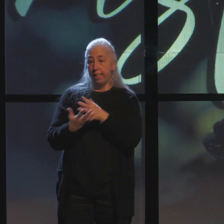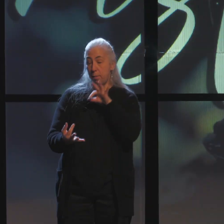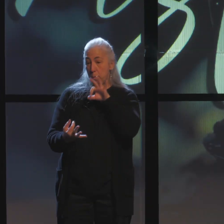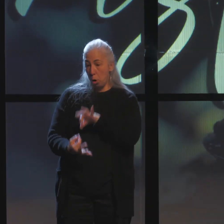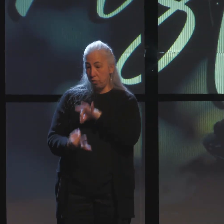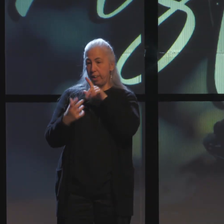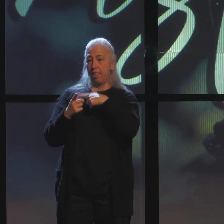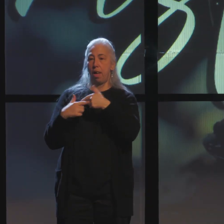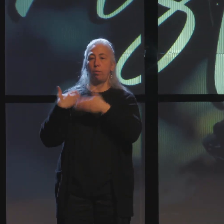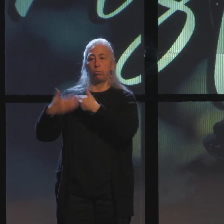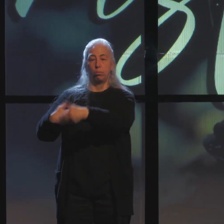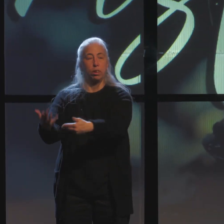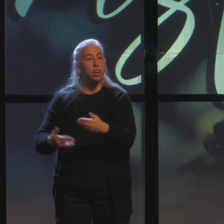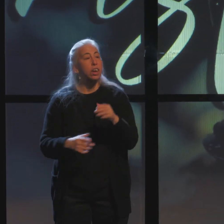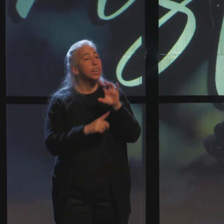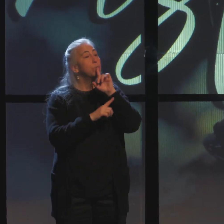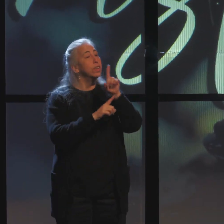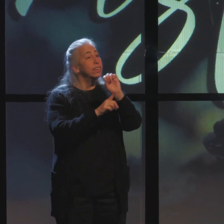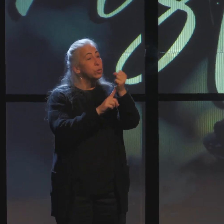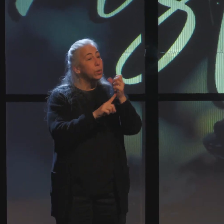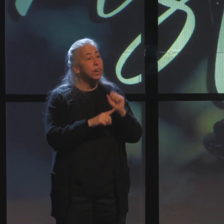don't behave themselves?